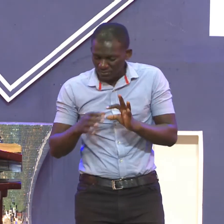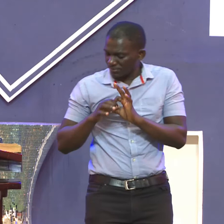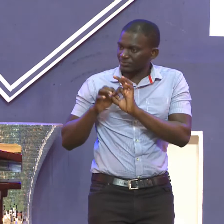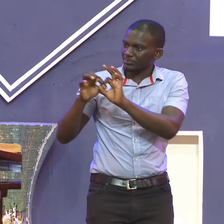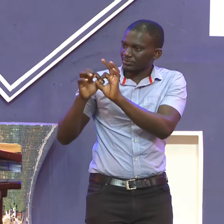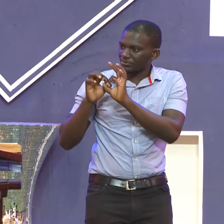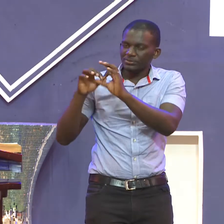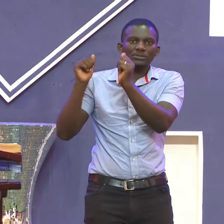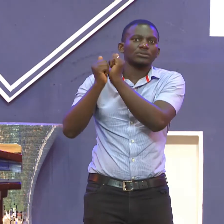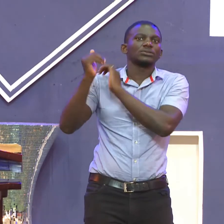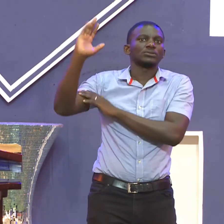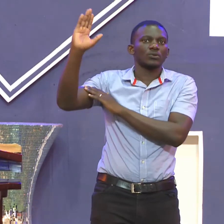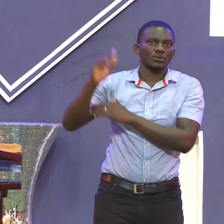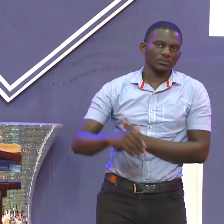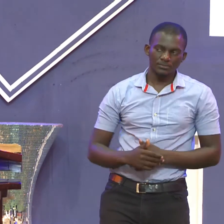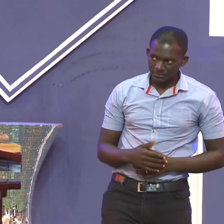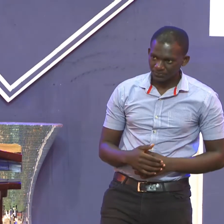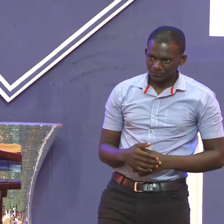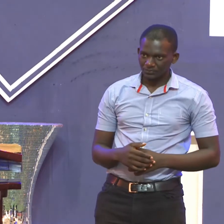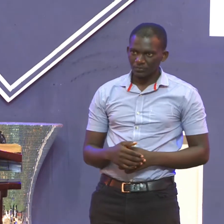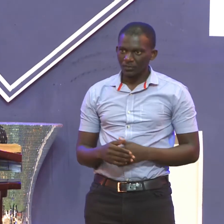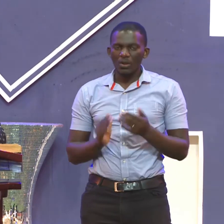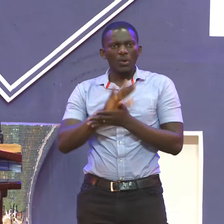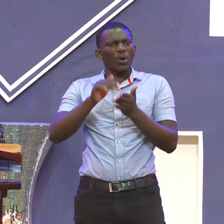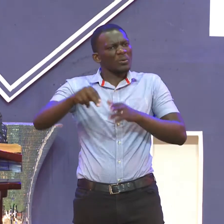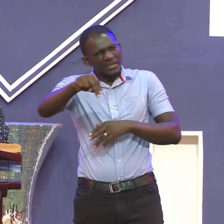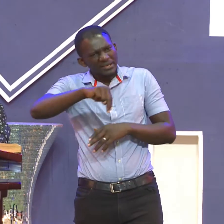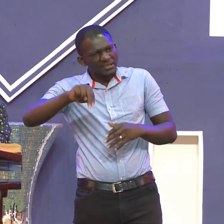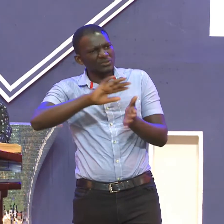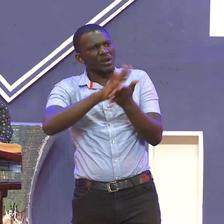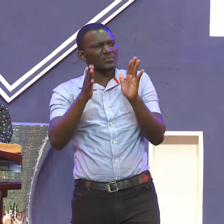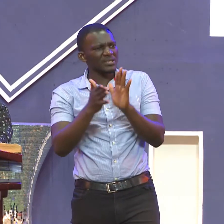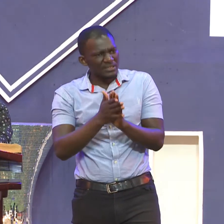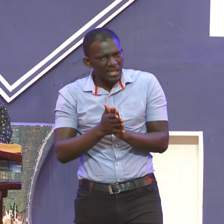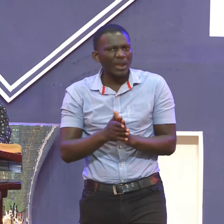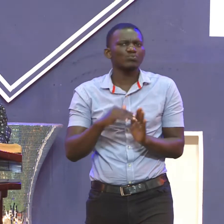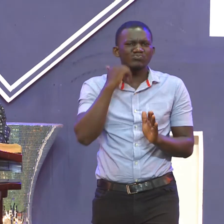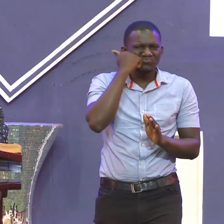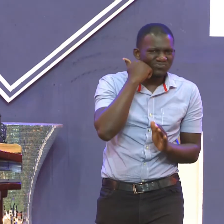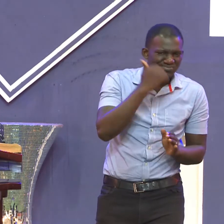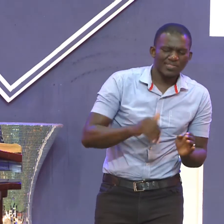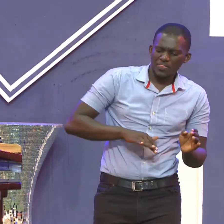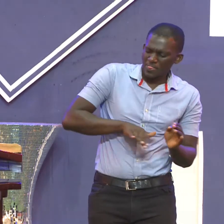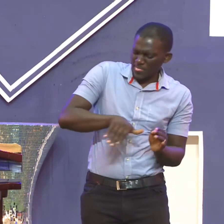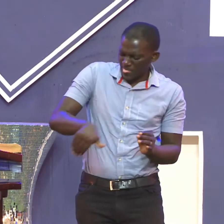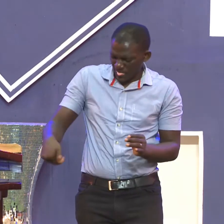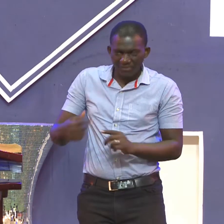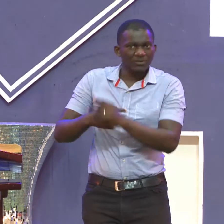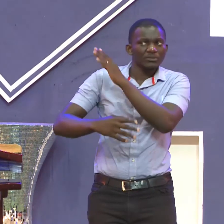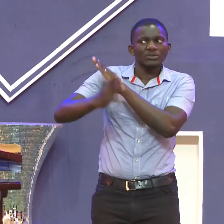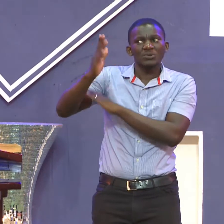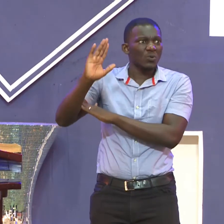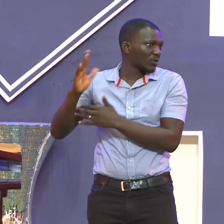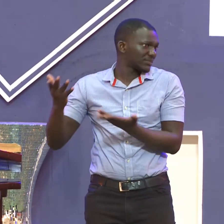the whole issue was about their relationship. Eggwanga lyonna baali bafuuse benzi ku Katonda. And the whole nation had become adulterous. Nga